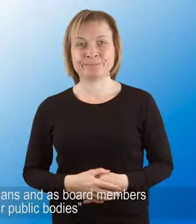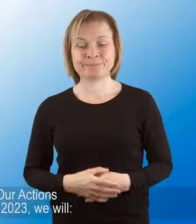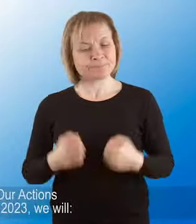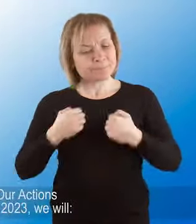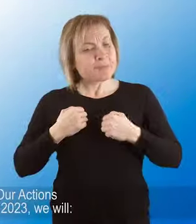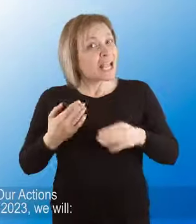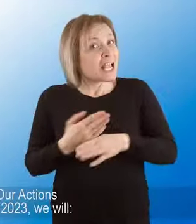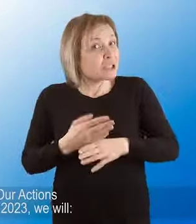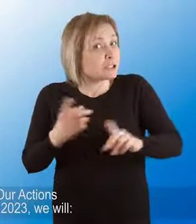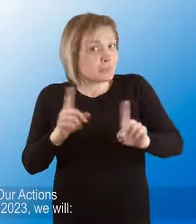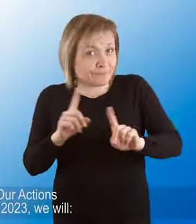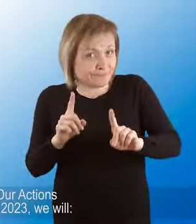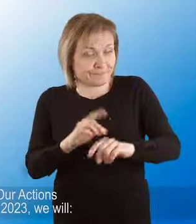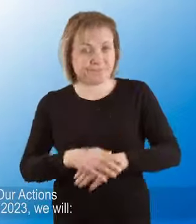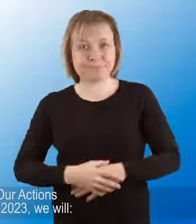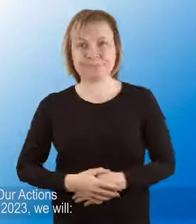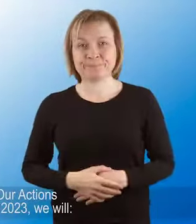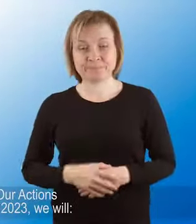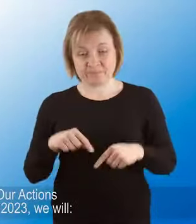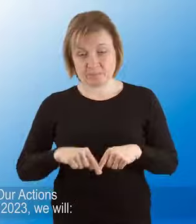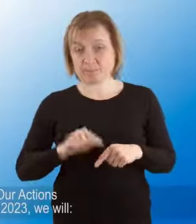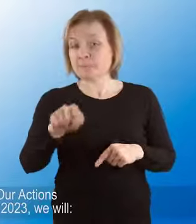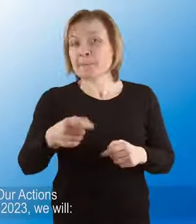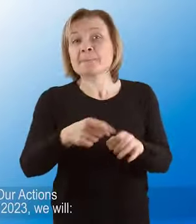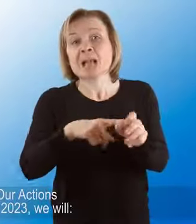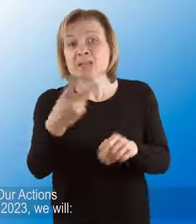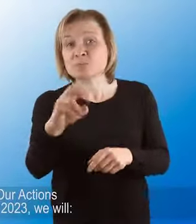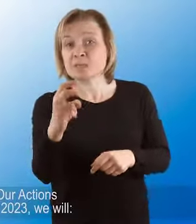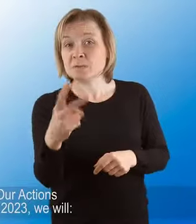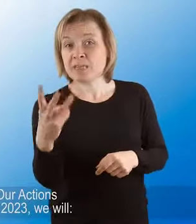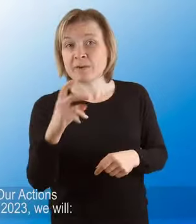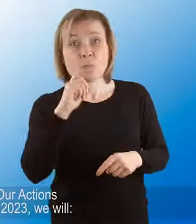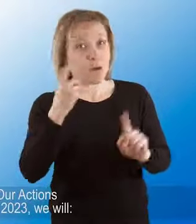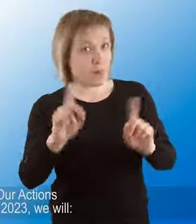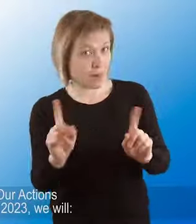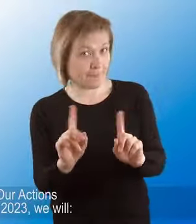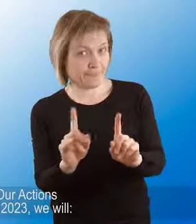Our actions. By 2023, we will